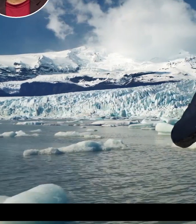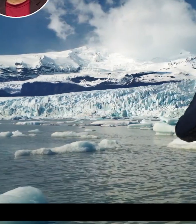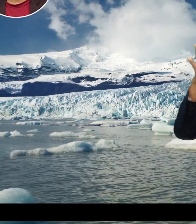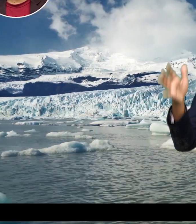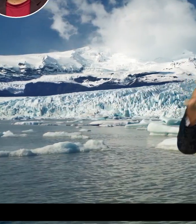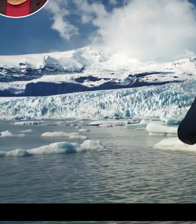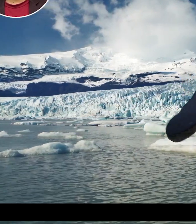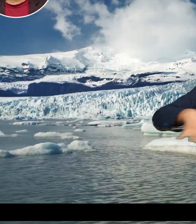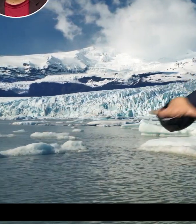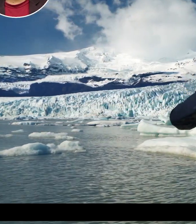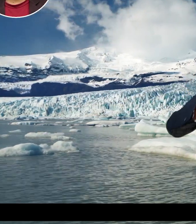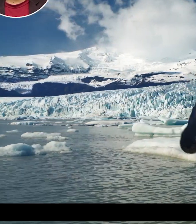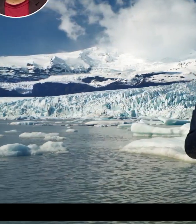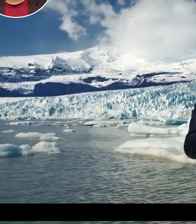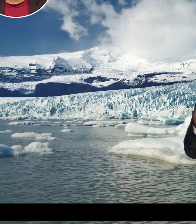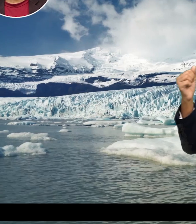glacier.